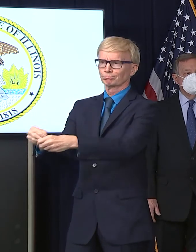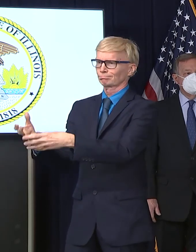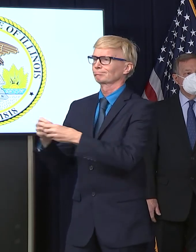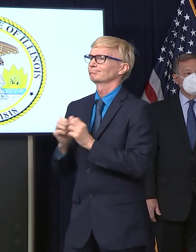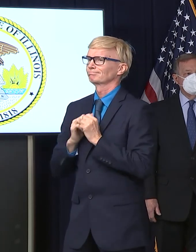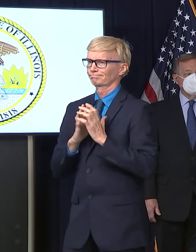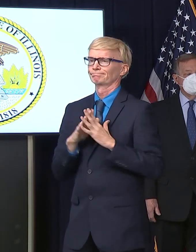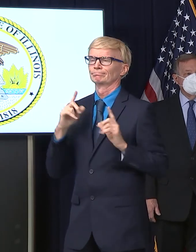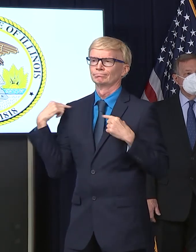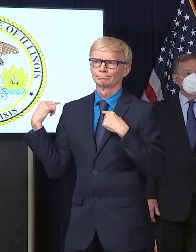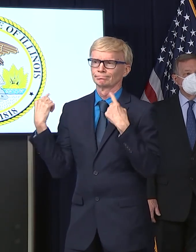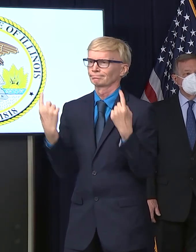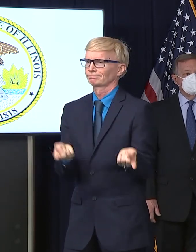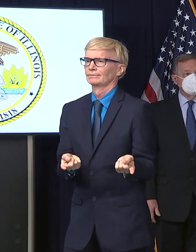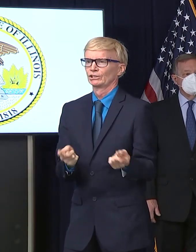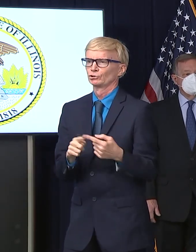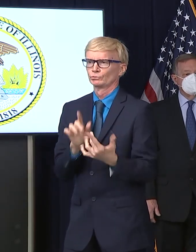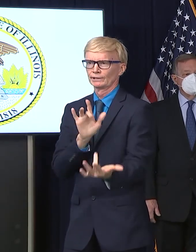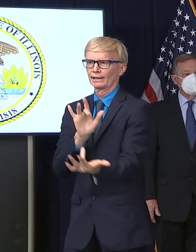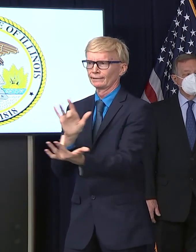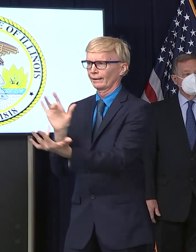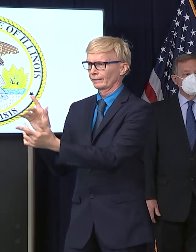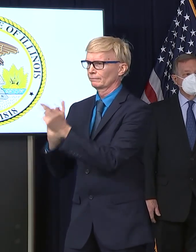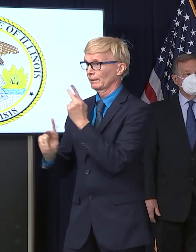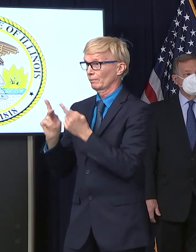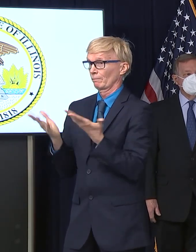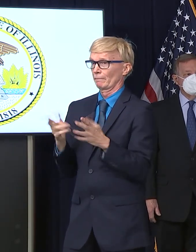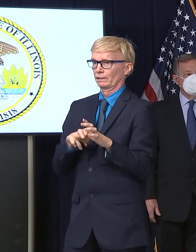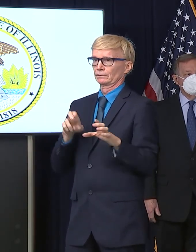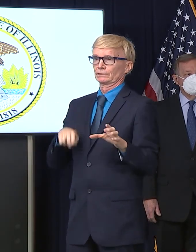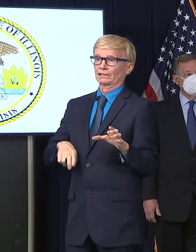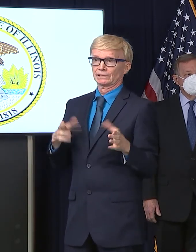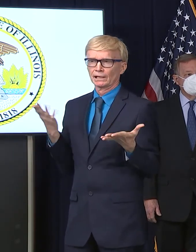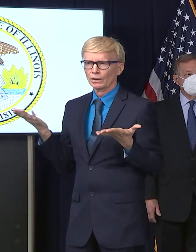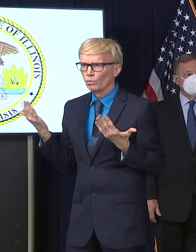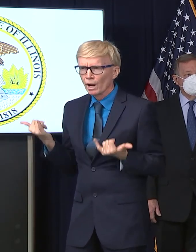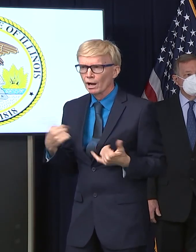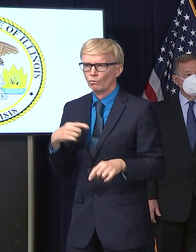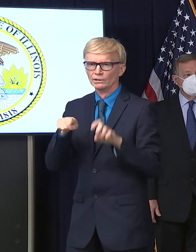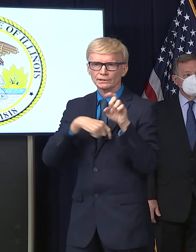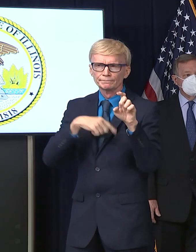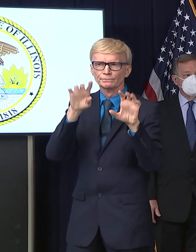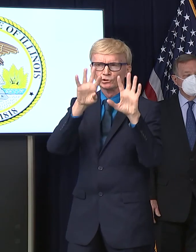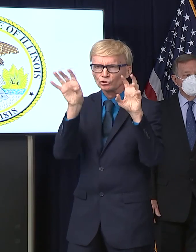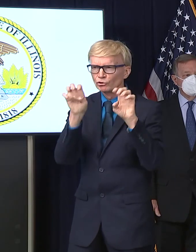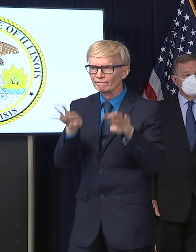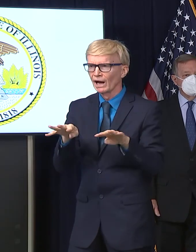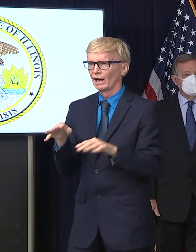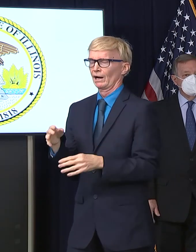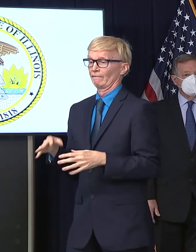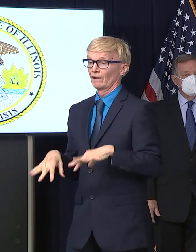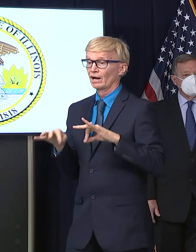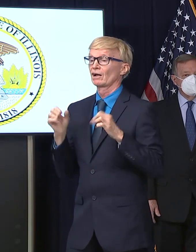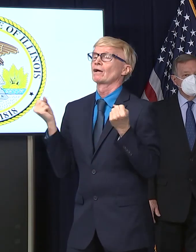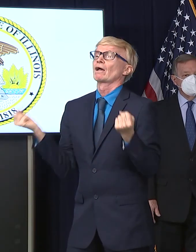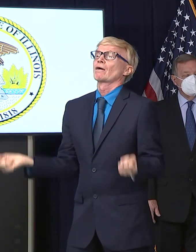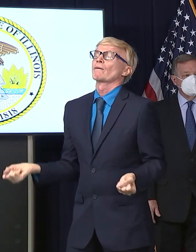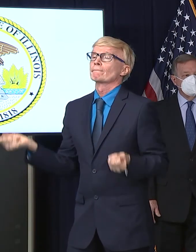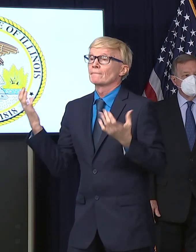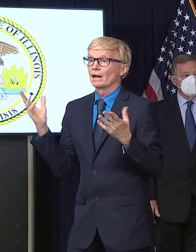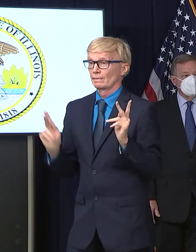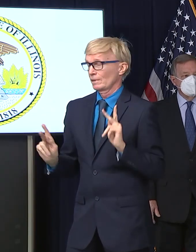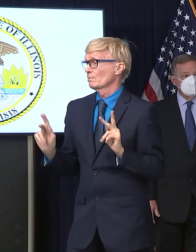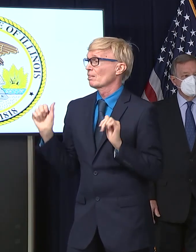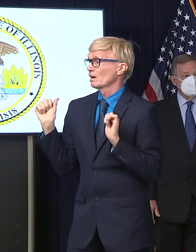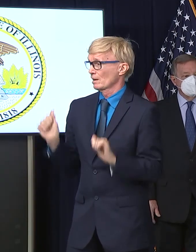county, at reaching out to people who may be vaccine hesitant. We did surveys early on to determine how many people were ready to